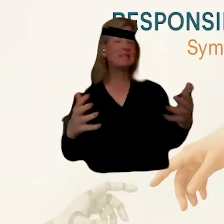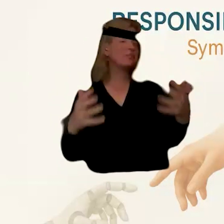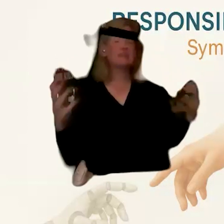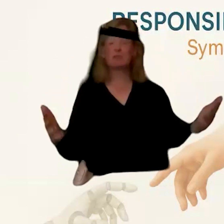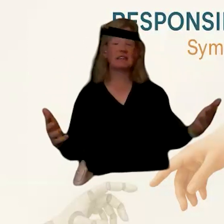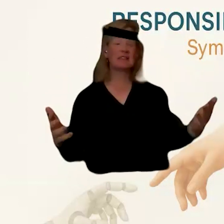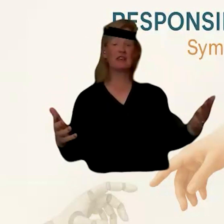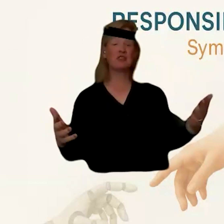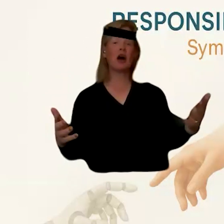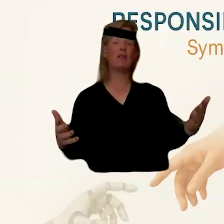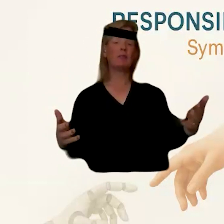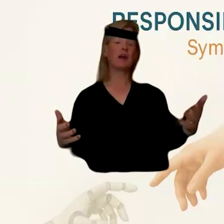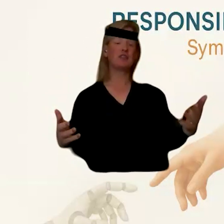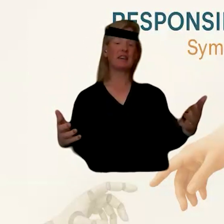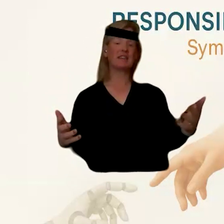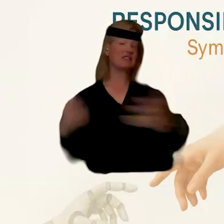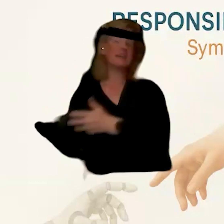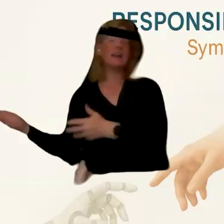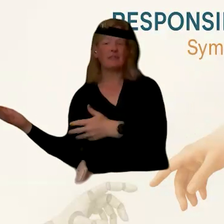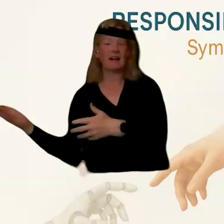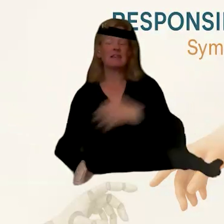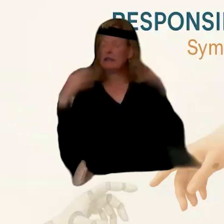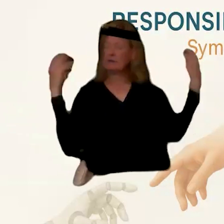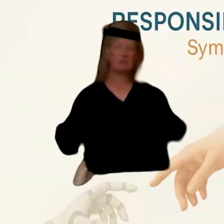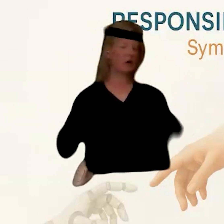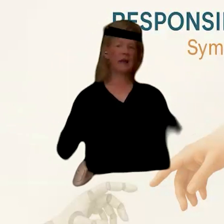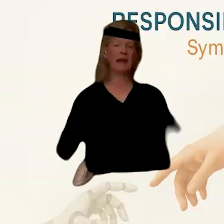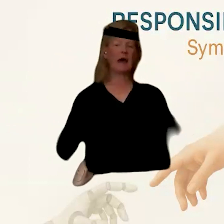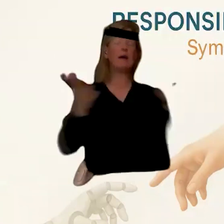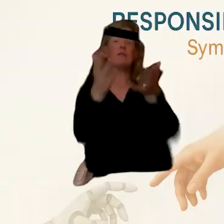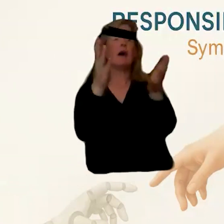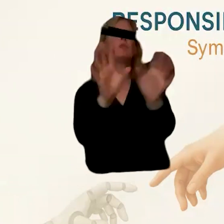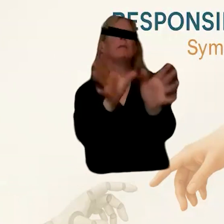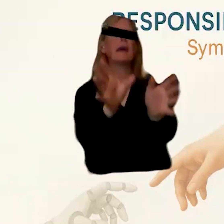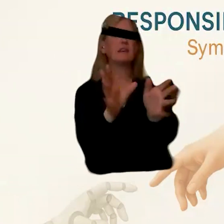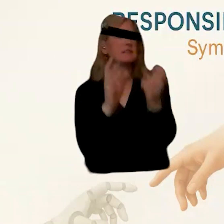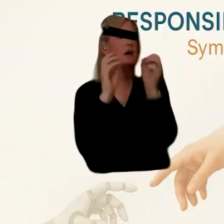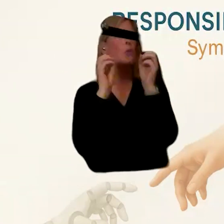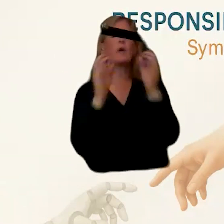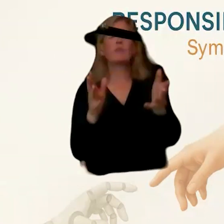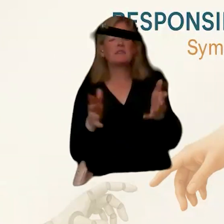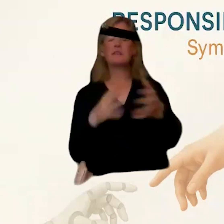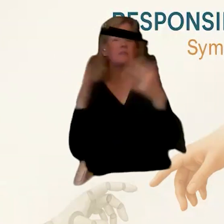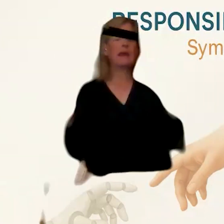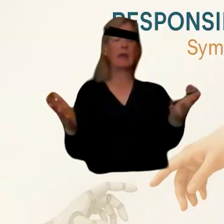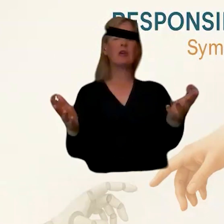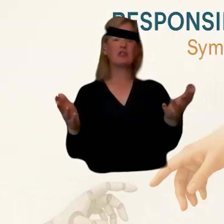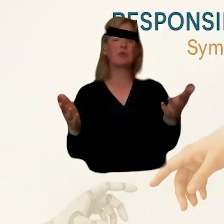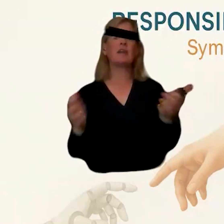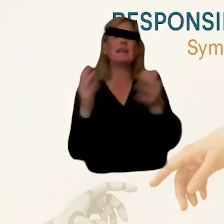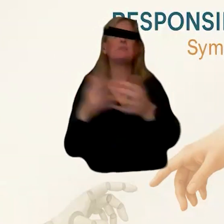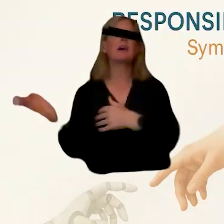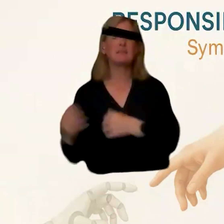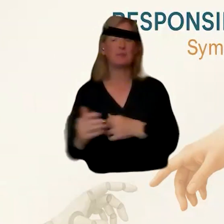if that isn't the explicit intention of the project, it's a side effect. Okay, let me add this. One of the reasons I became